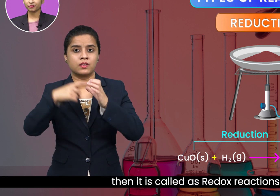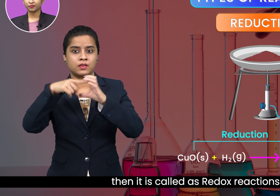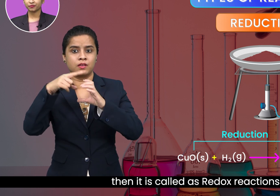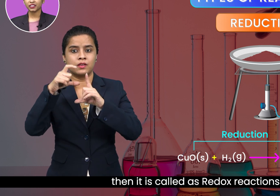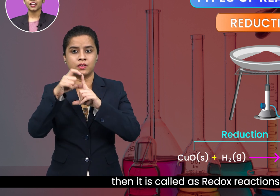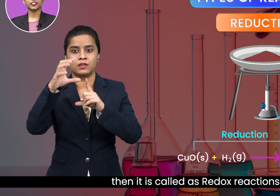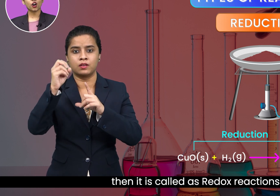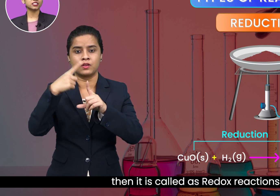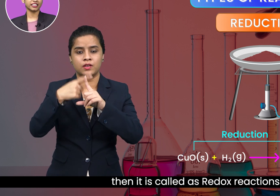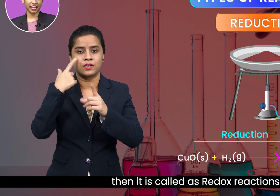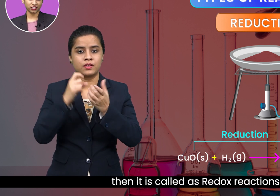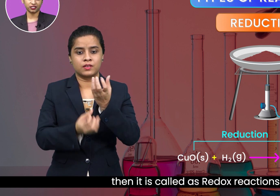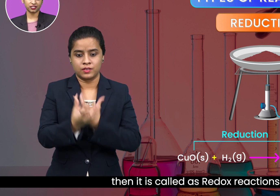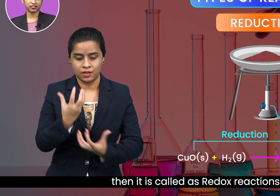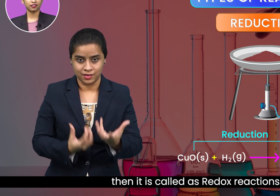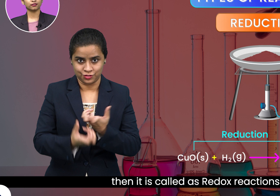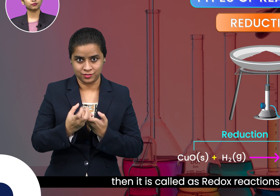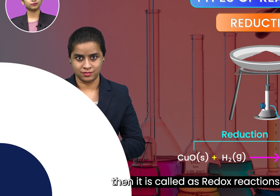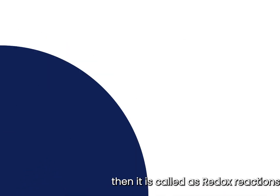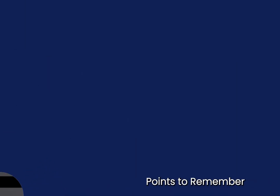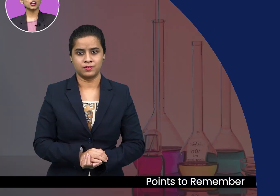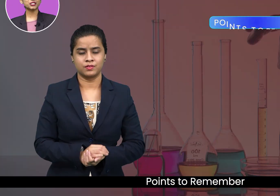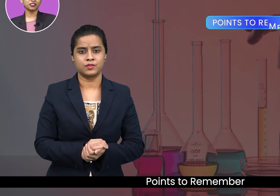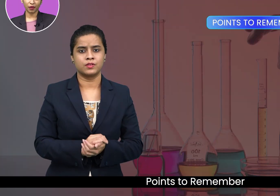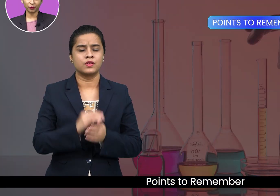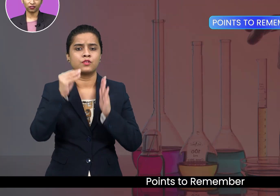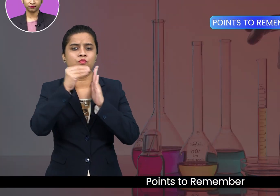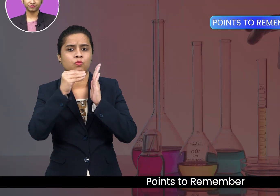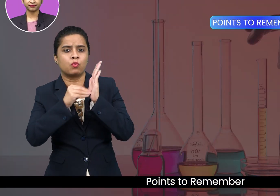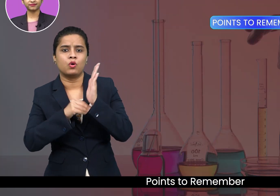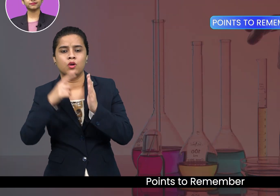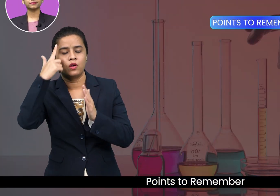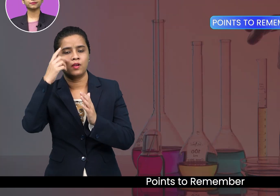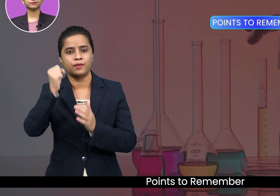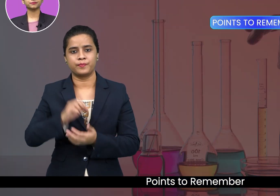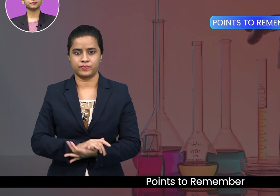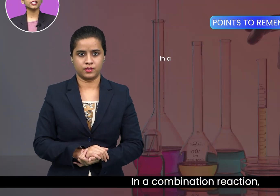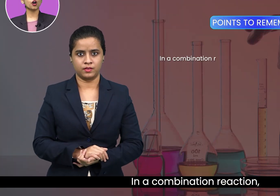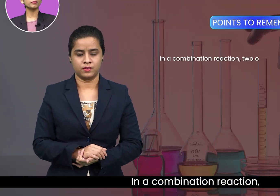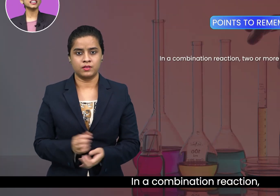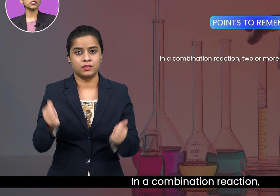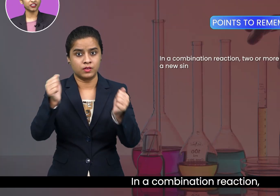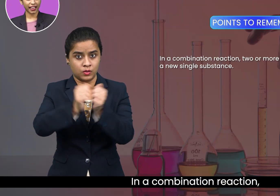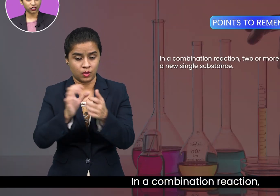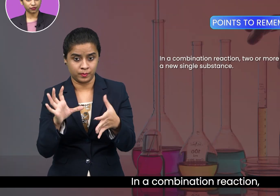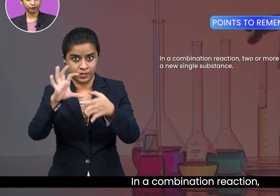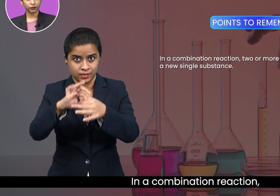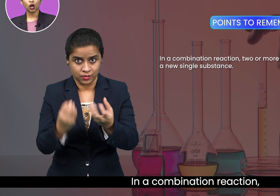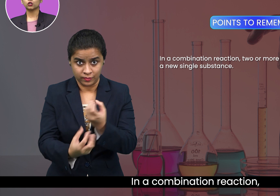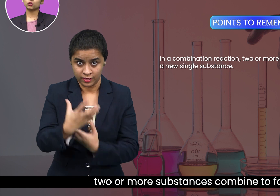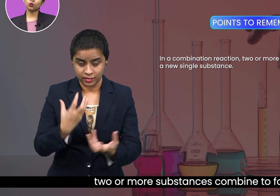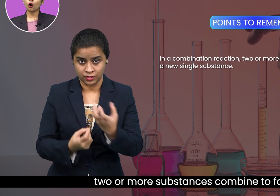as redox reactions. Points to remember. In a combination